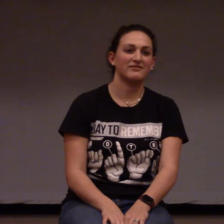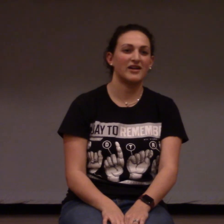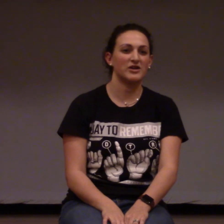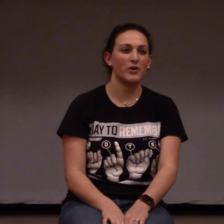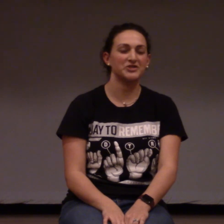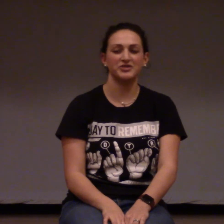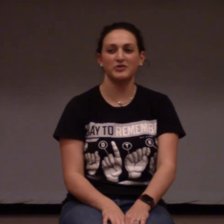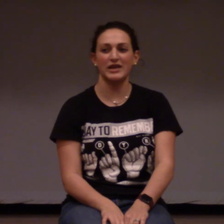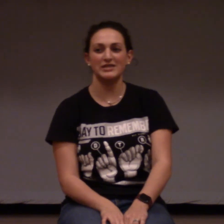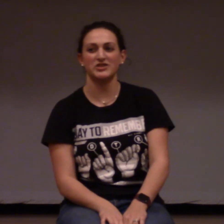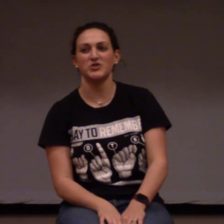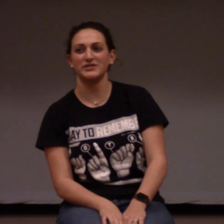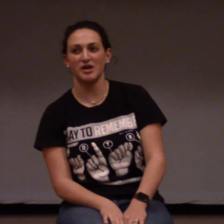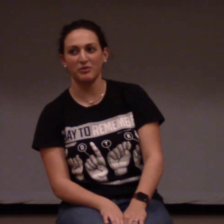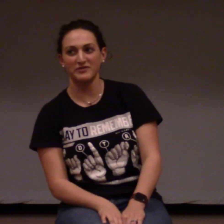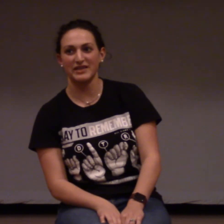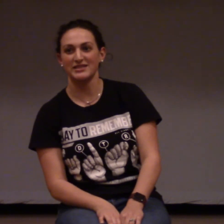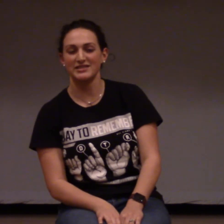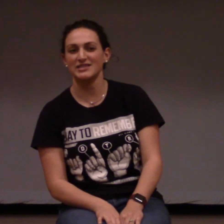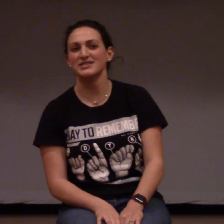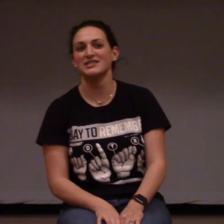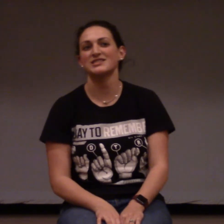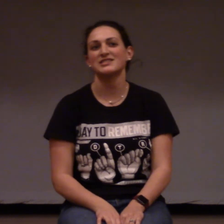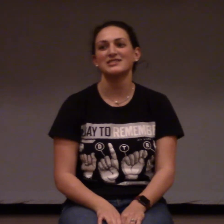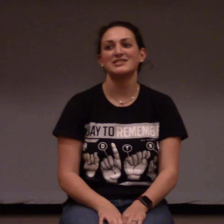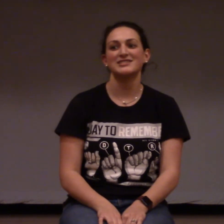Any questions related to those type of sentences?